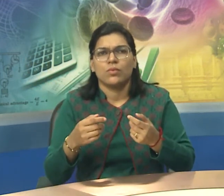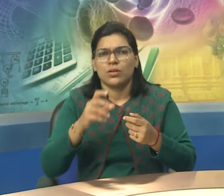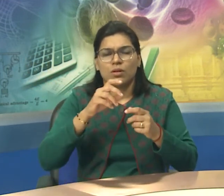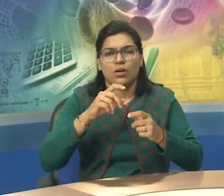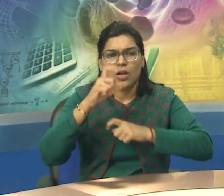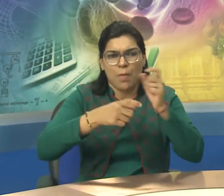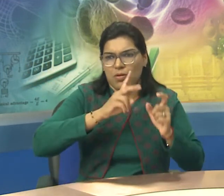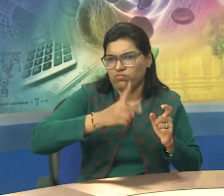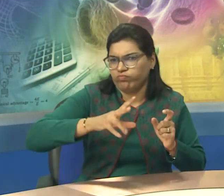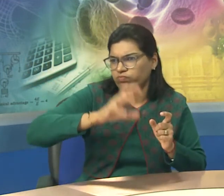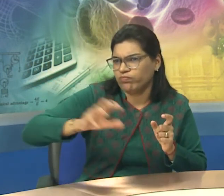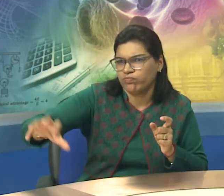are associated with